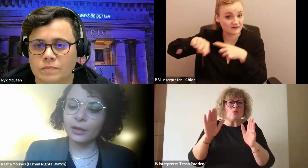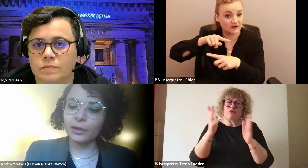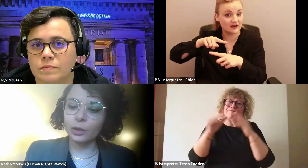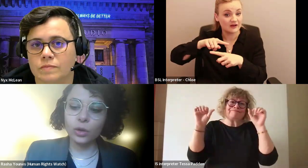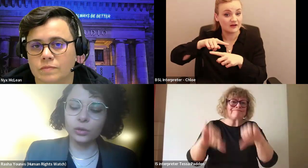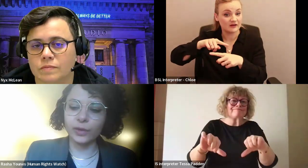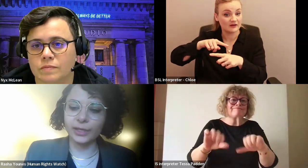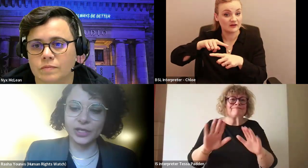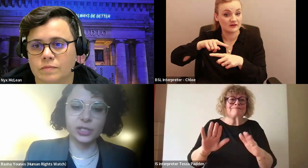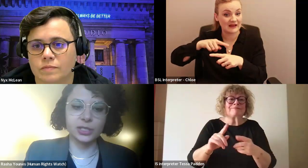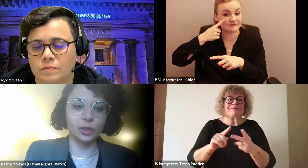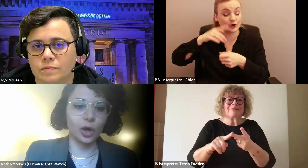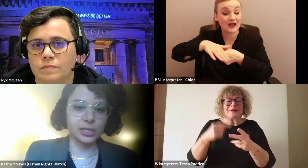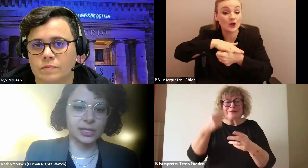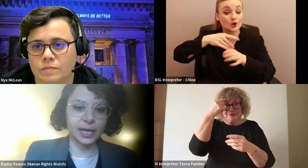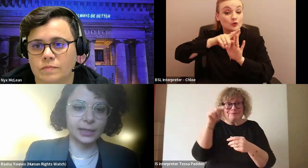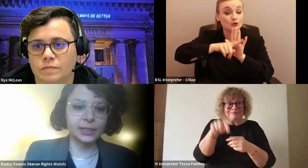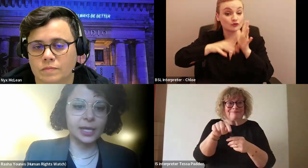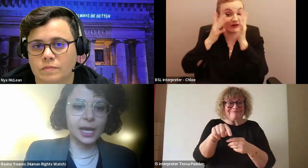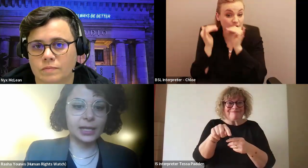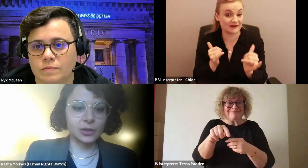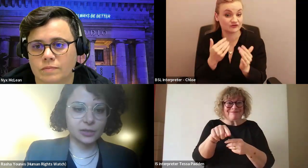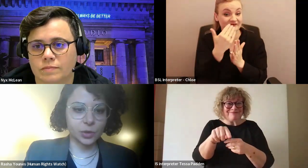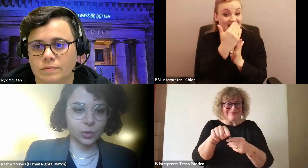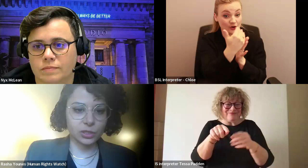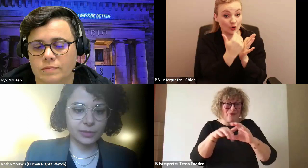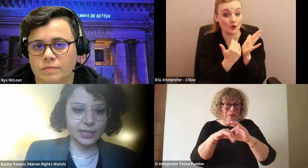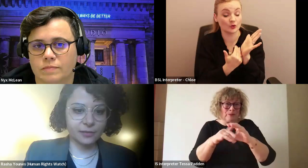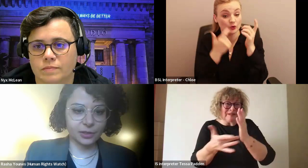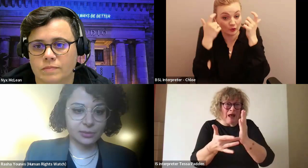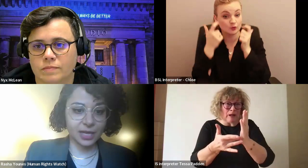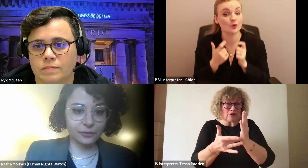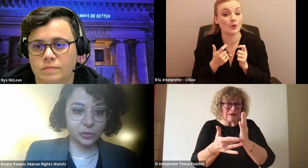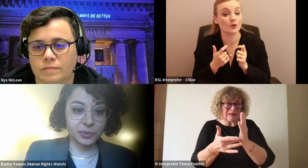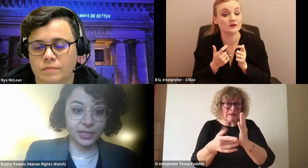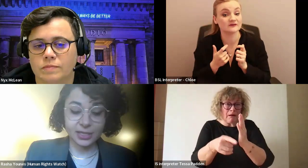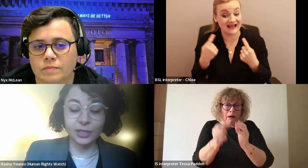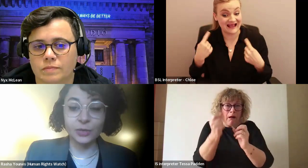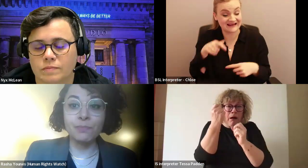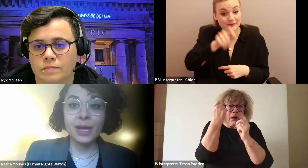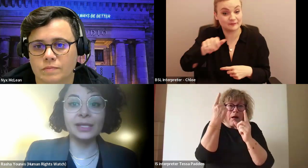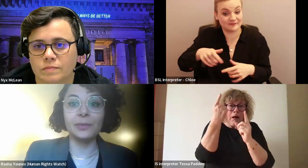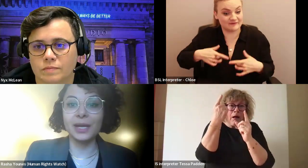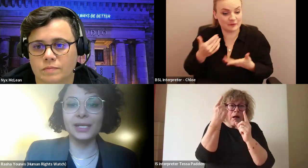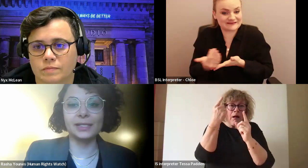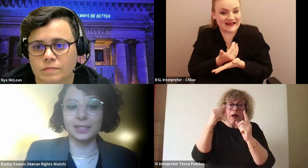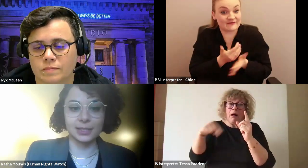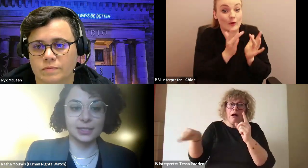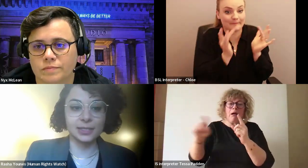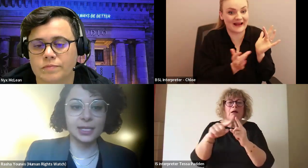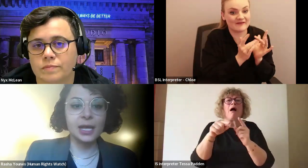following local regulations and laws that allows individuals to be safe on these platforms, because in many,